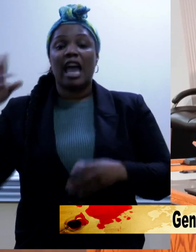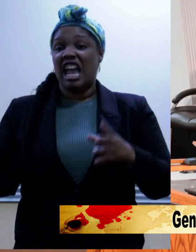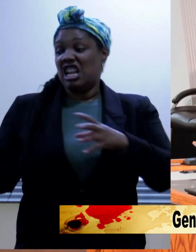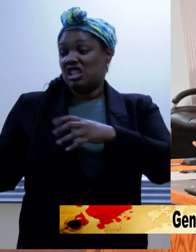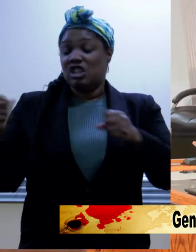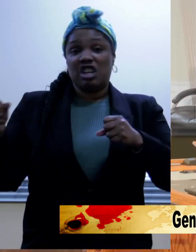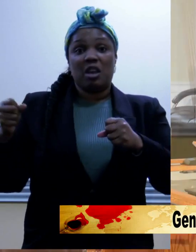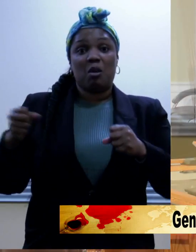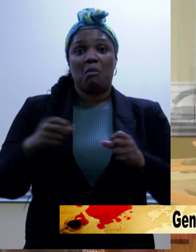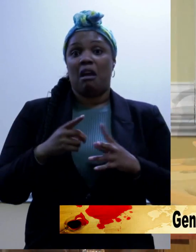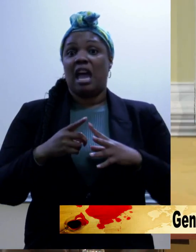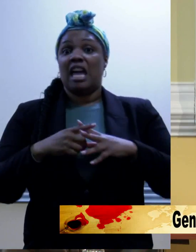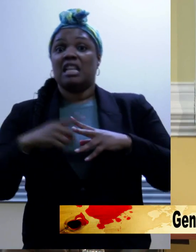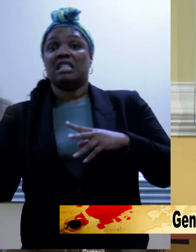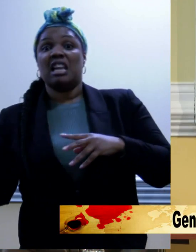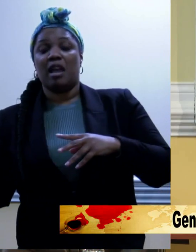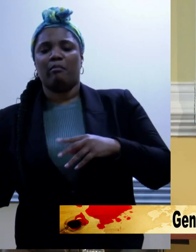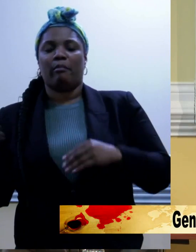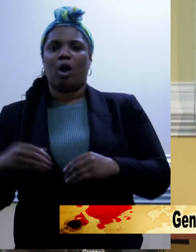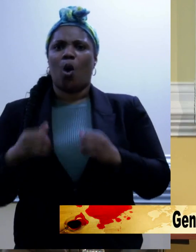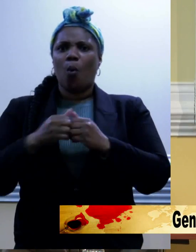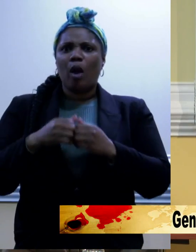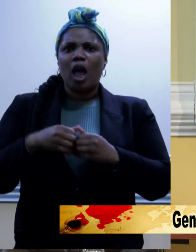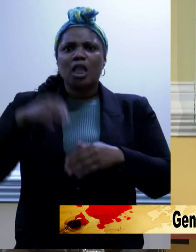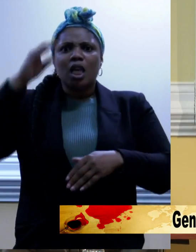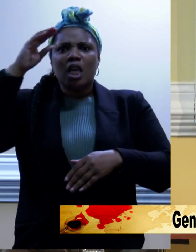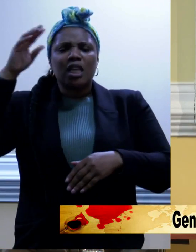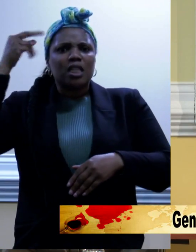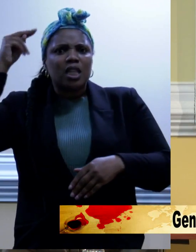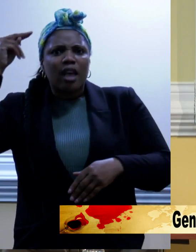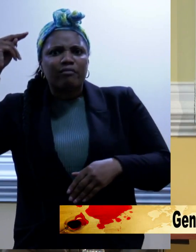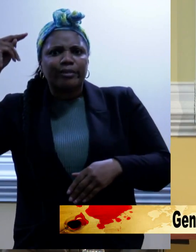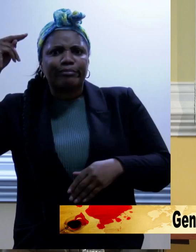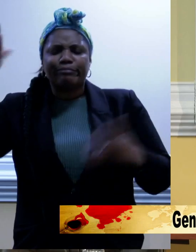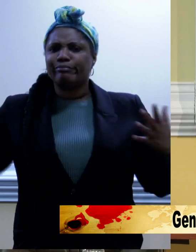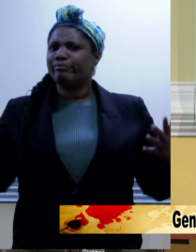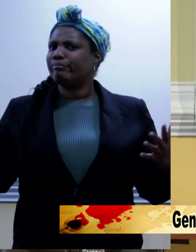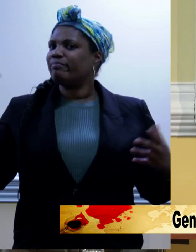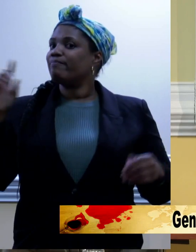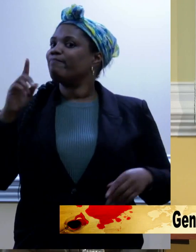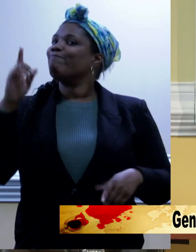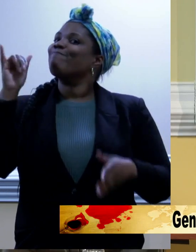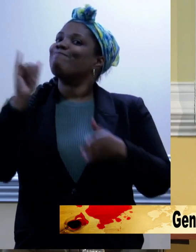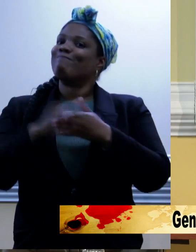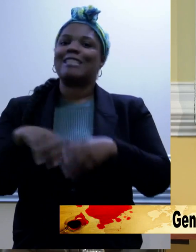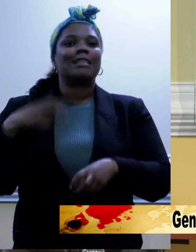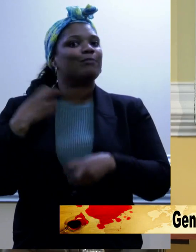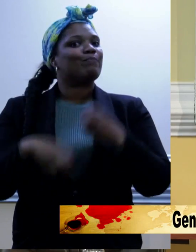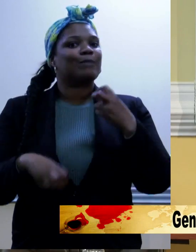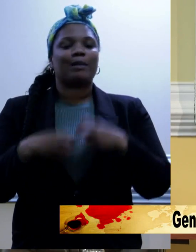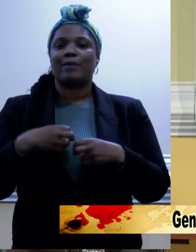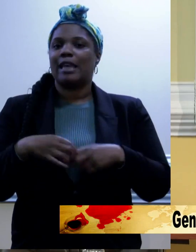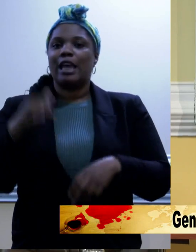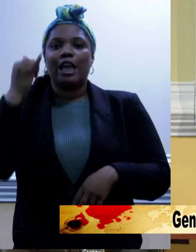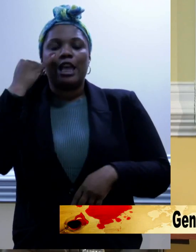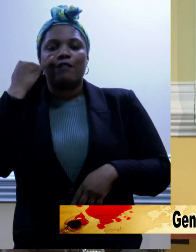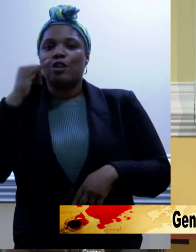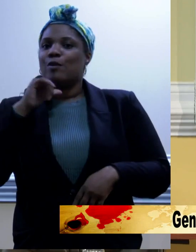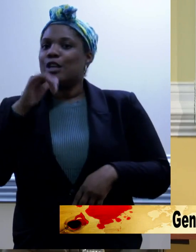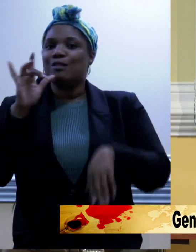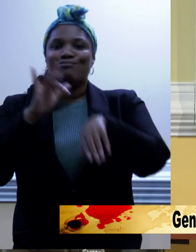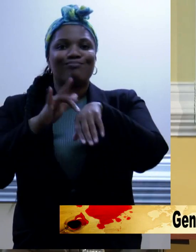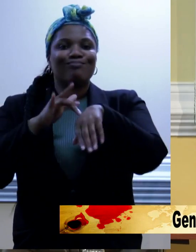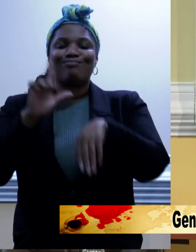Now, Abram is Abraham. When they took his nephew, That's when they violated. If they had left Lot there,